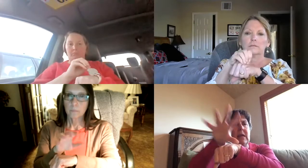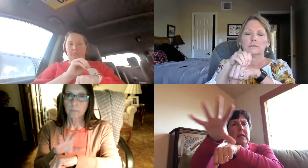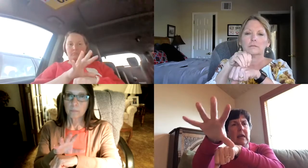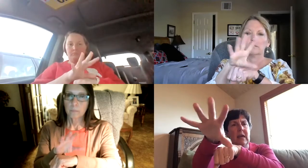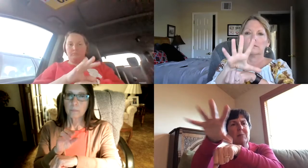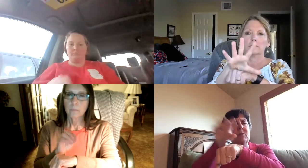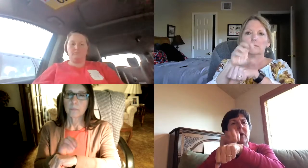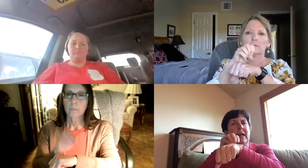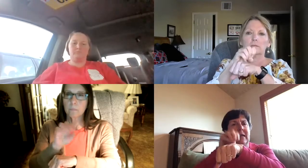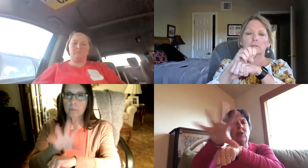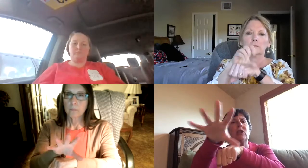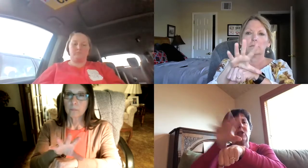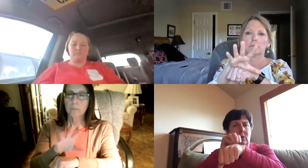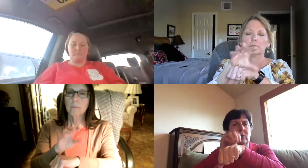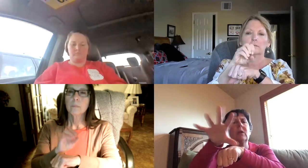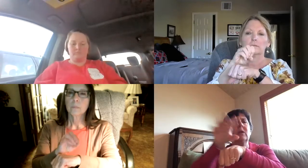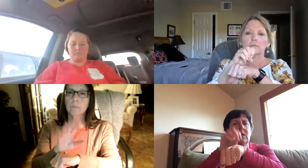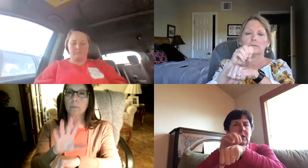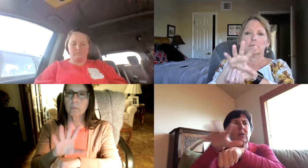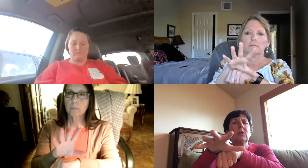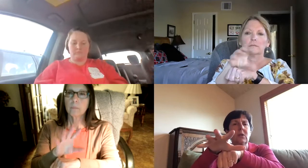me and I'm spreading it to you.